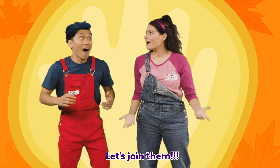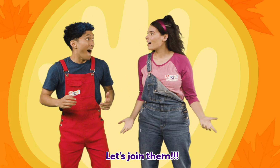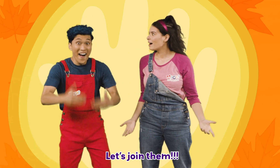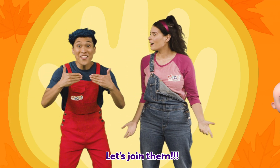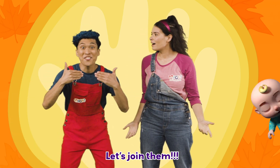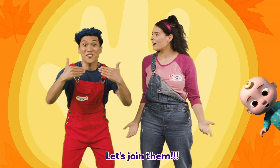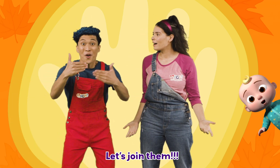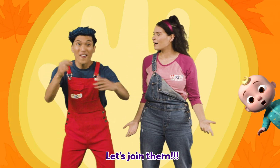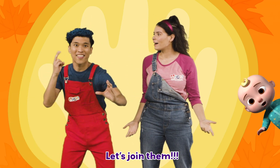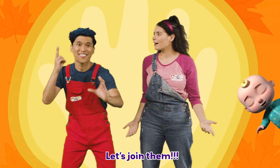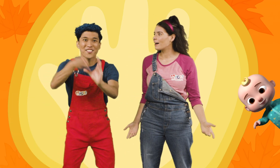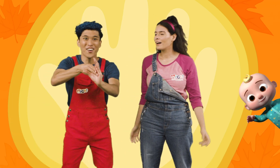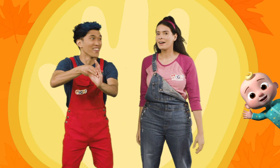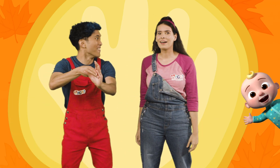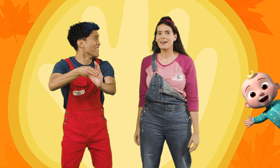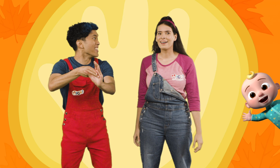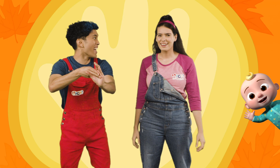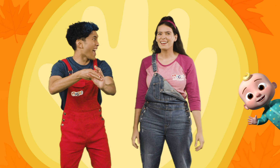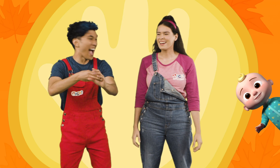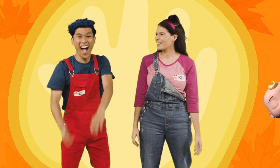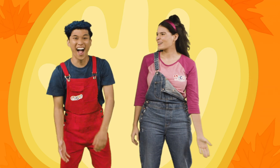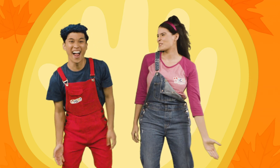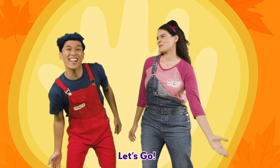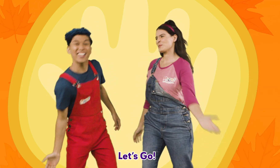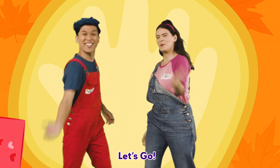Let's join them. Let's go.